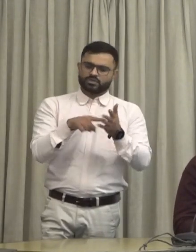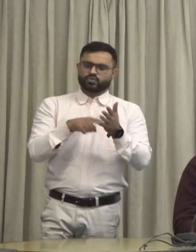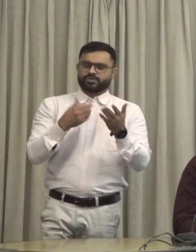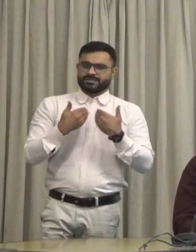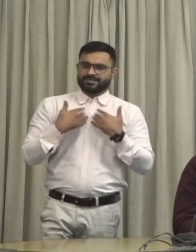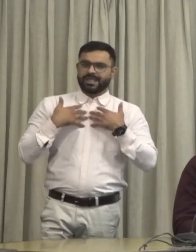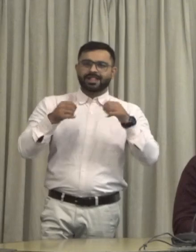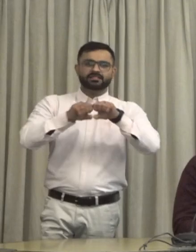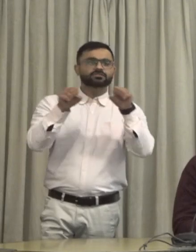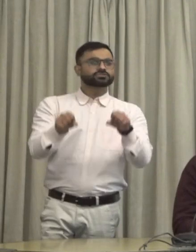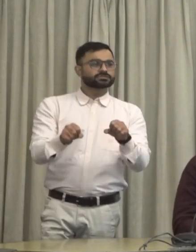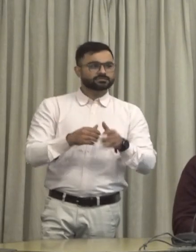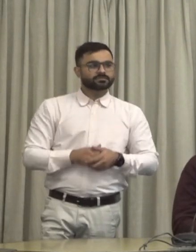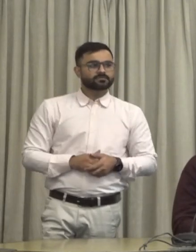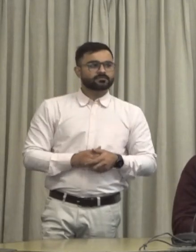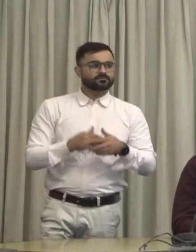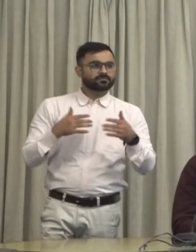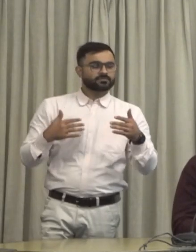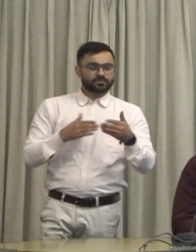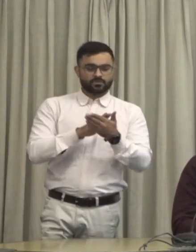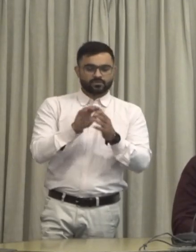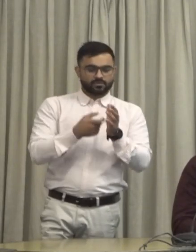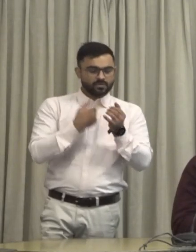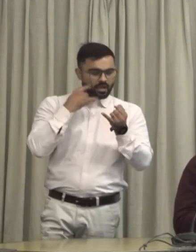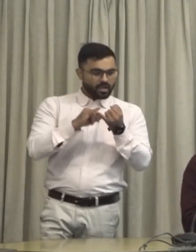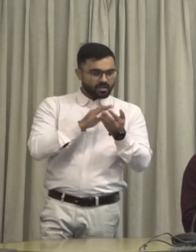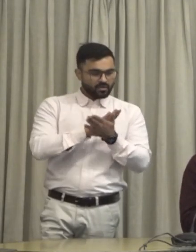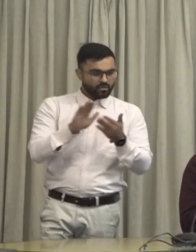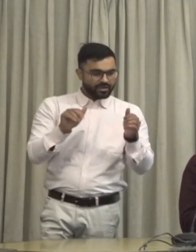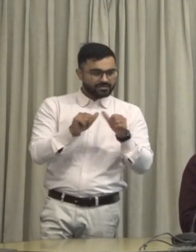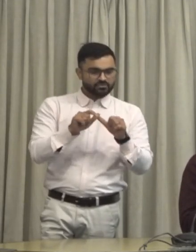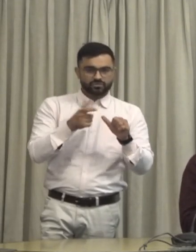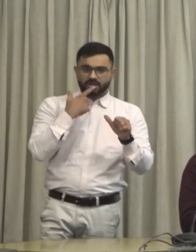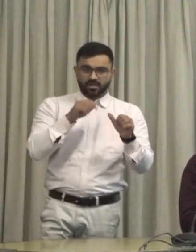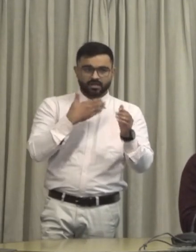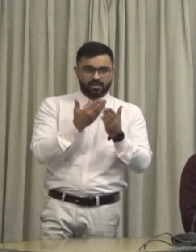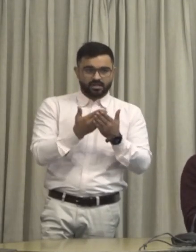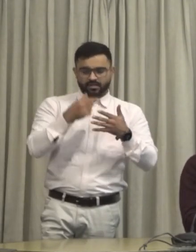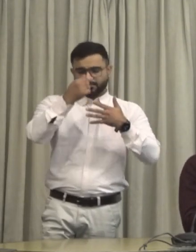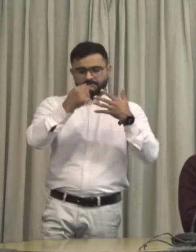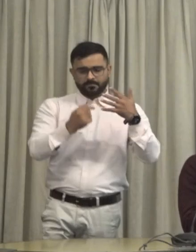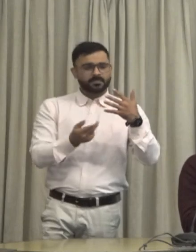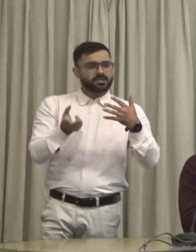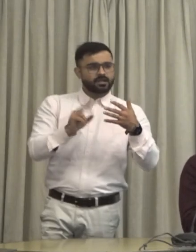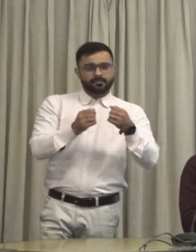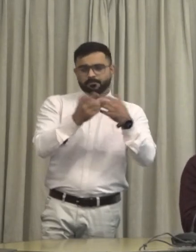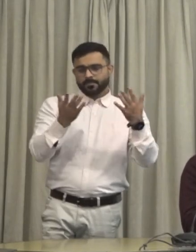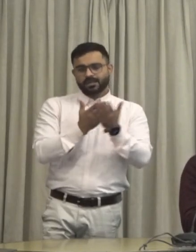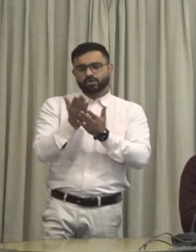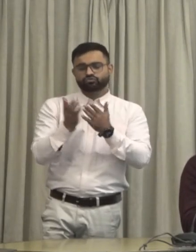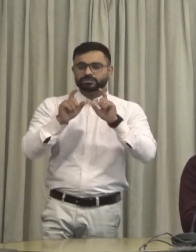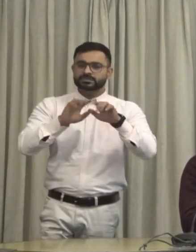with our health system. Coming to Harish's case, right? I mean, it just highlights again how messed up our approach